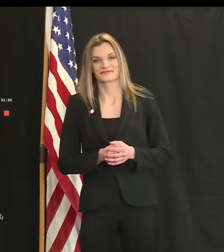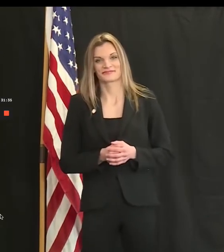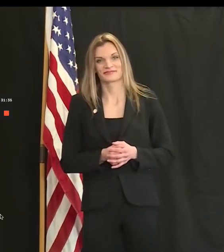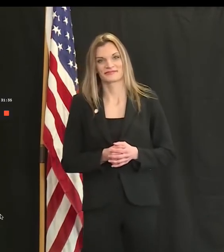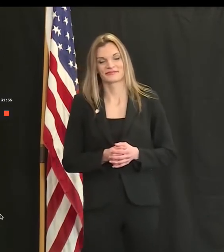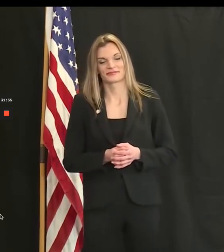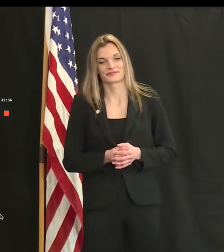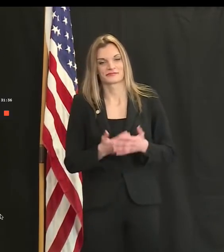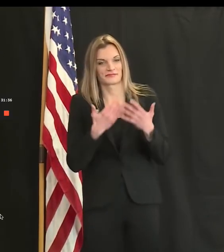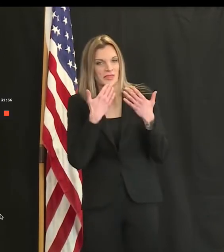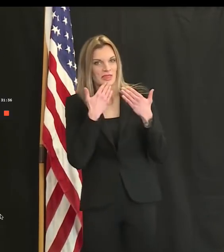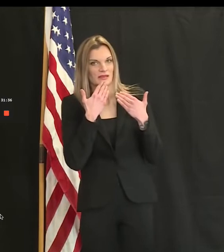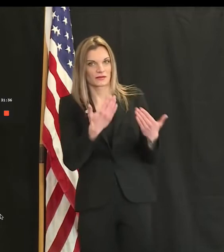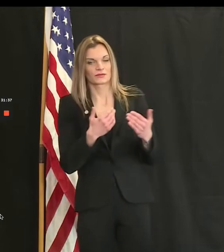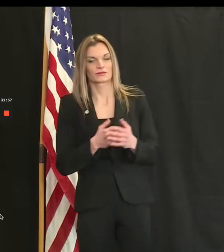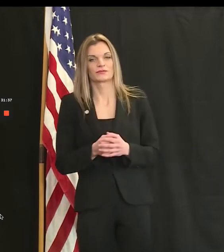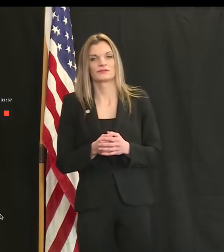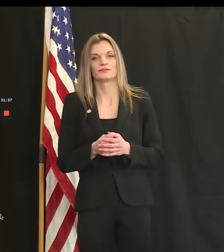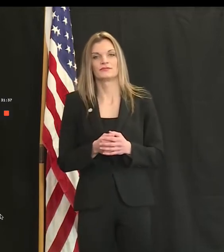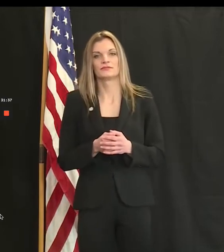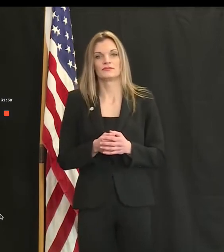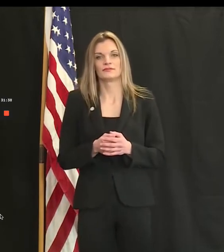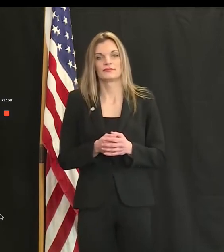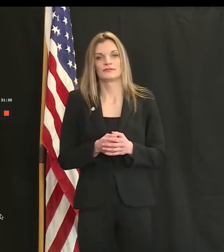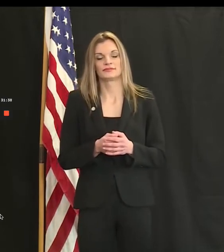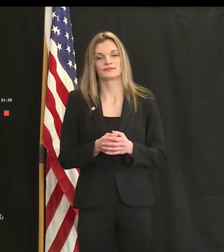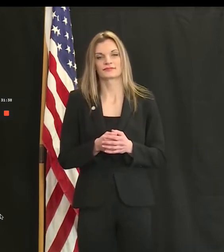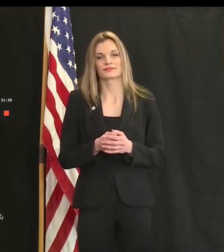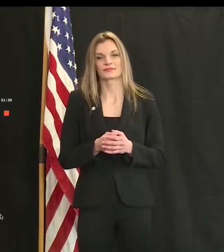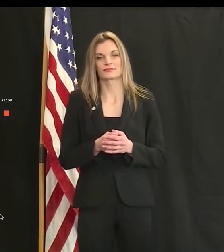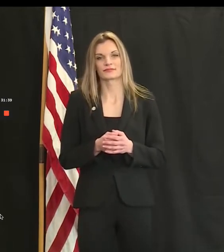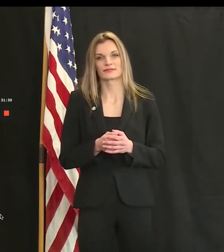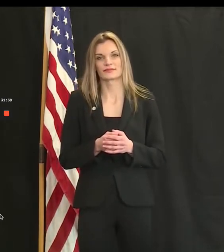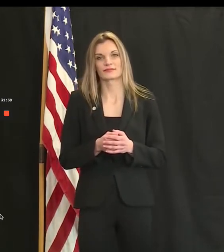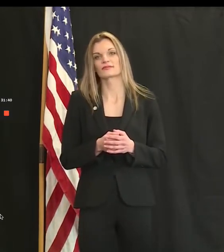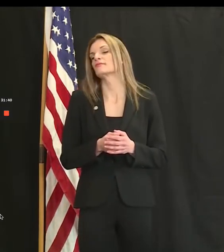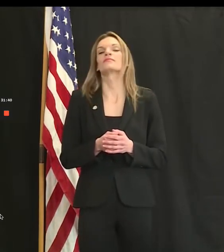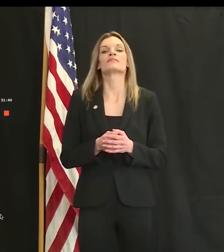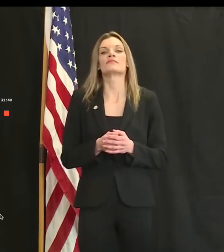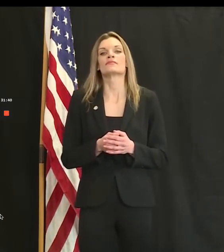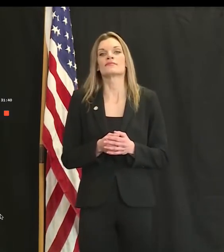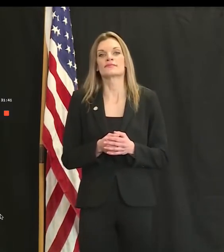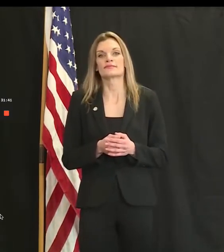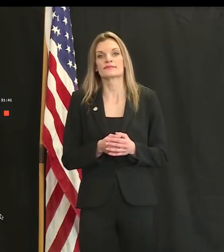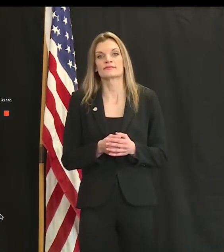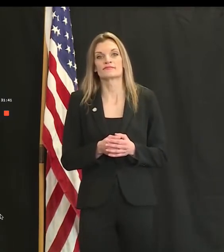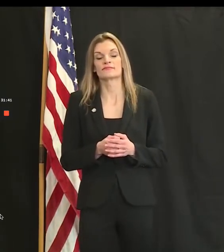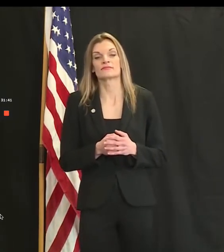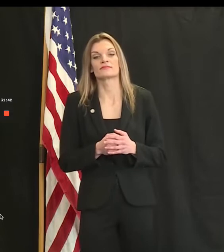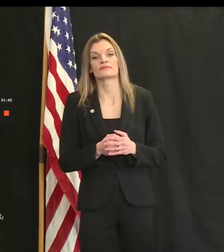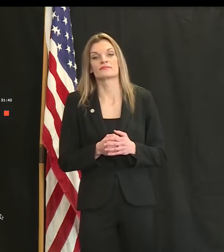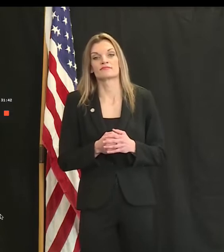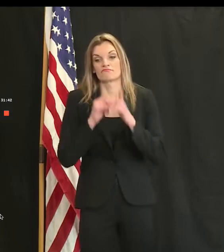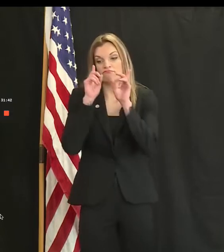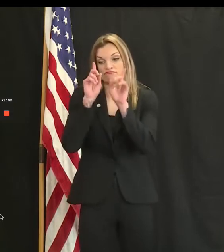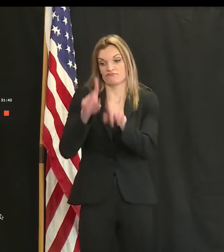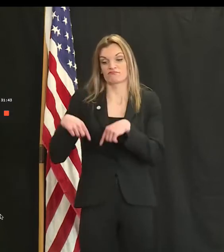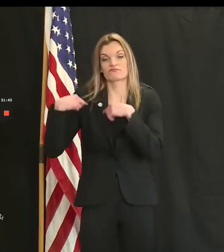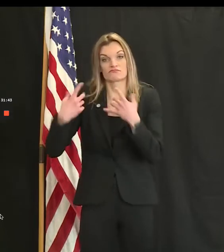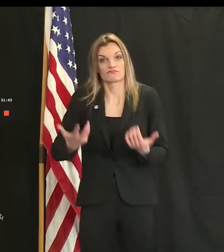Thank you. One of the big questions here, how much taxpayer money has been spent over the